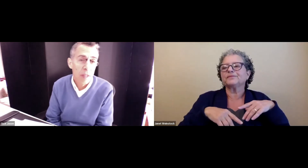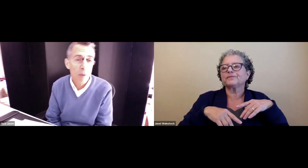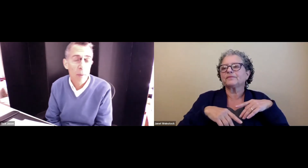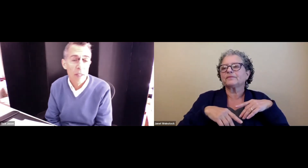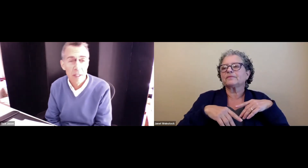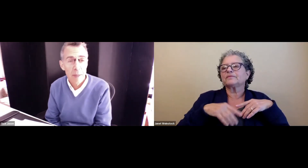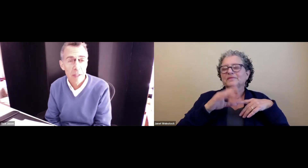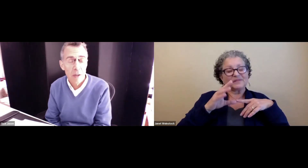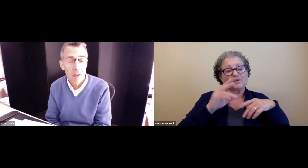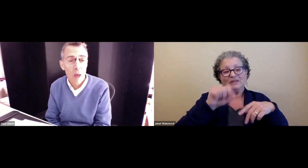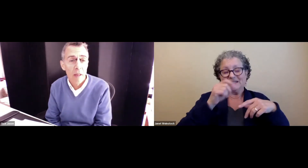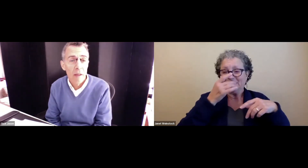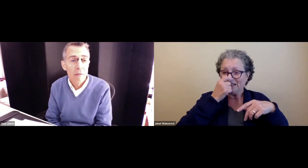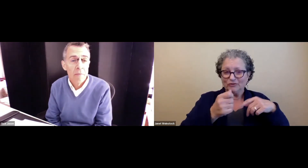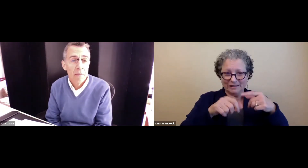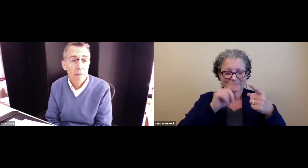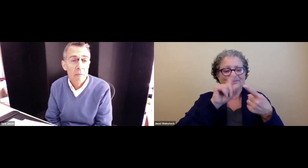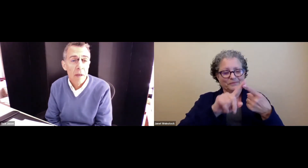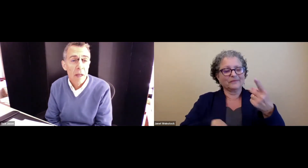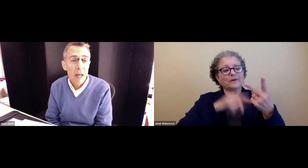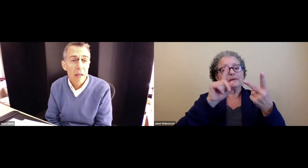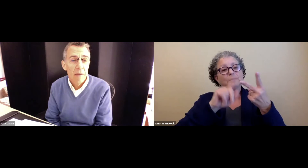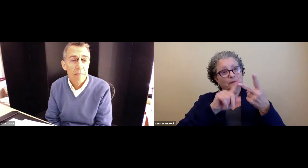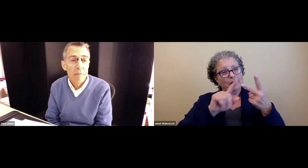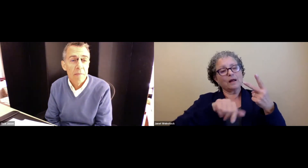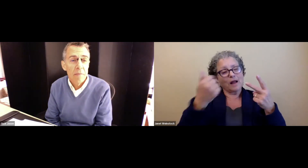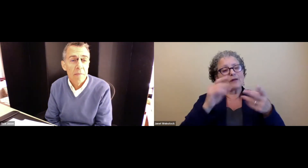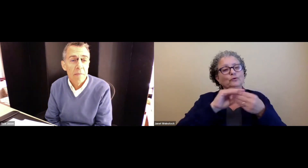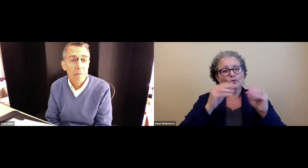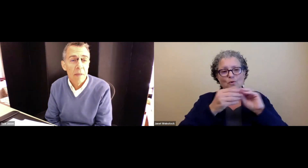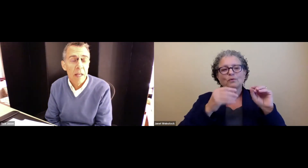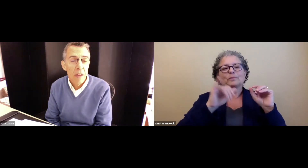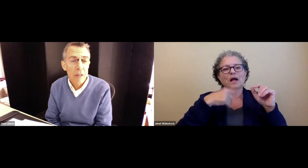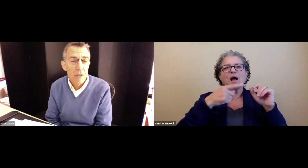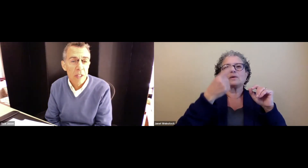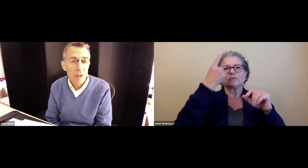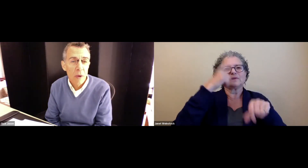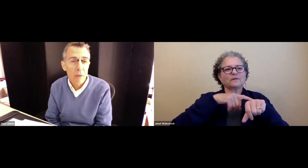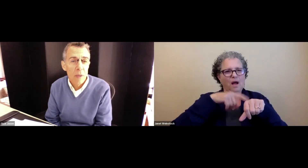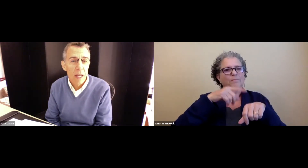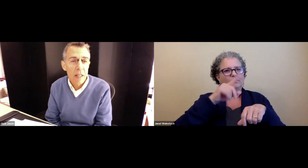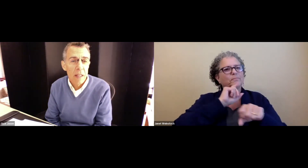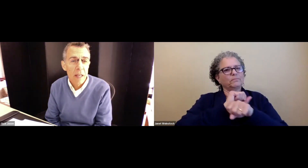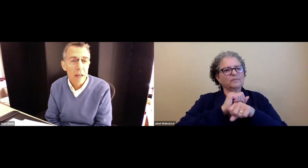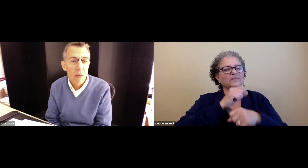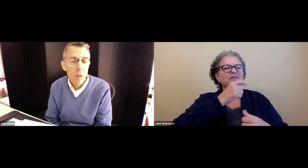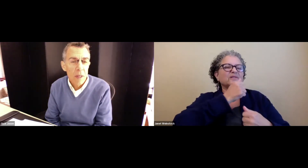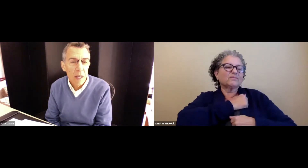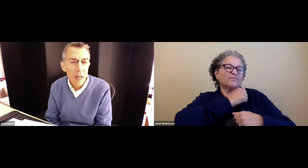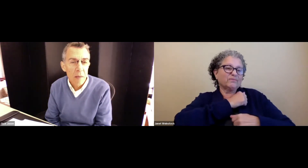and did the best they could as well. And another interesting story was that at one time,